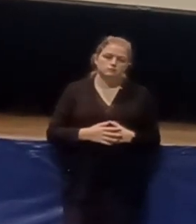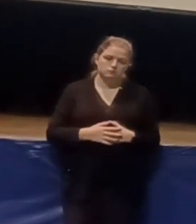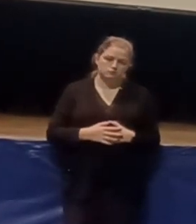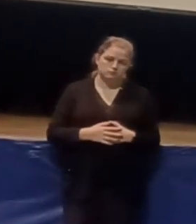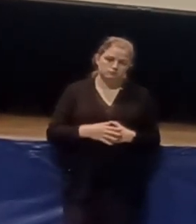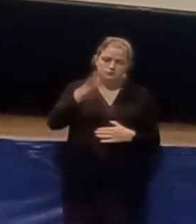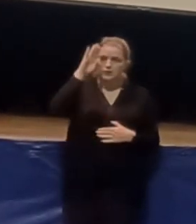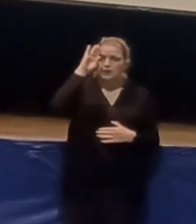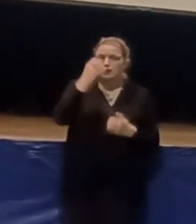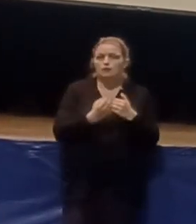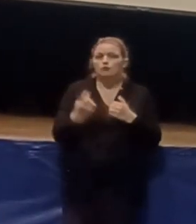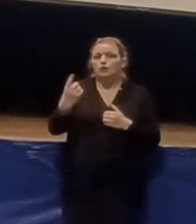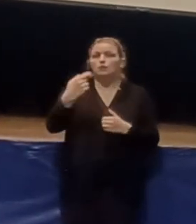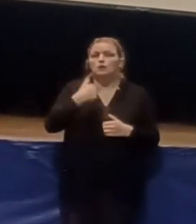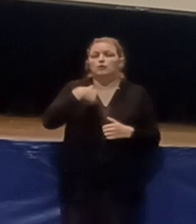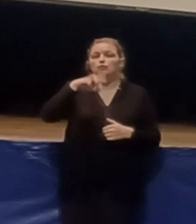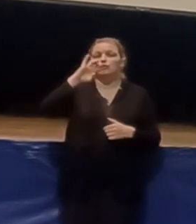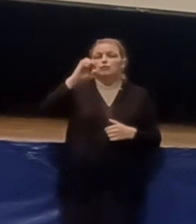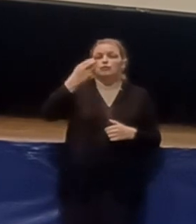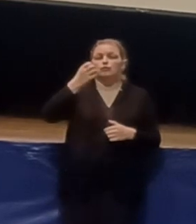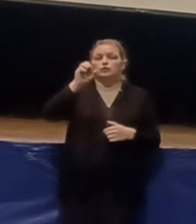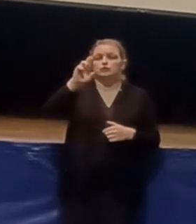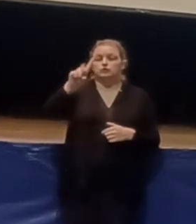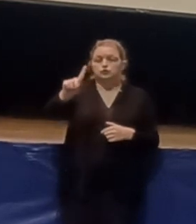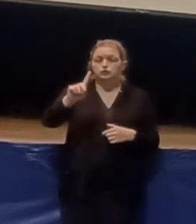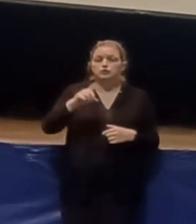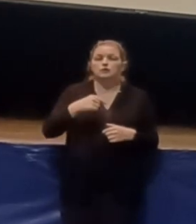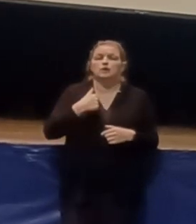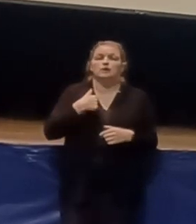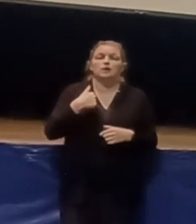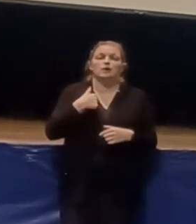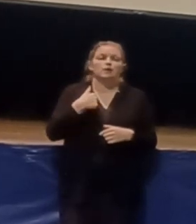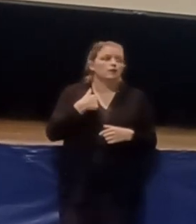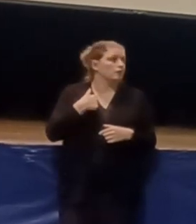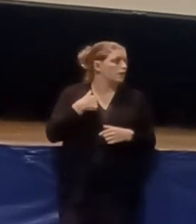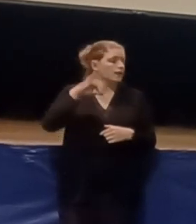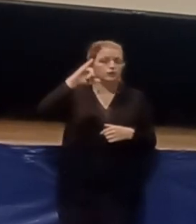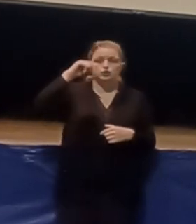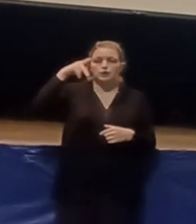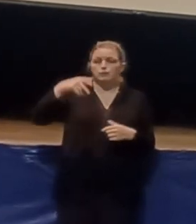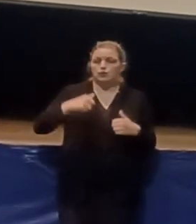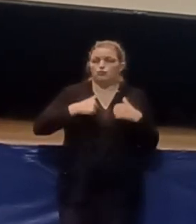Hi everyone, Richard Henderson, Chief of Real Estate, MbTA, and a JP resident.